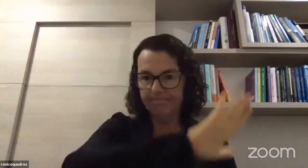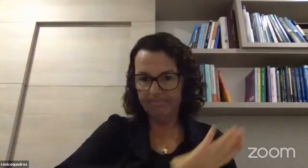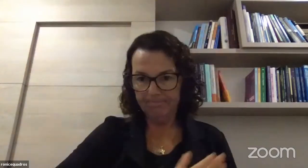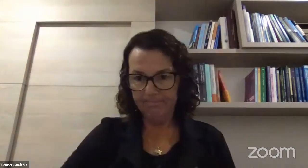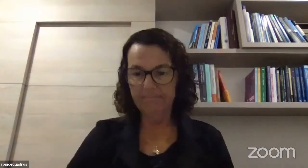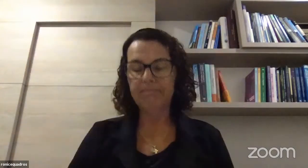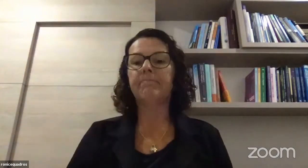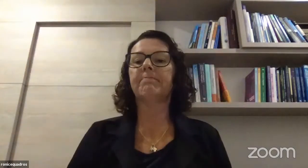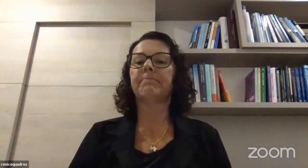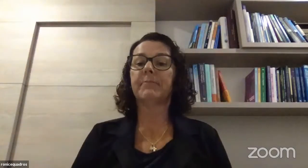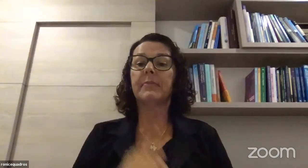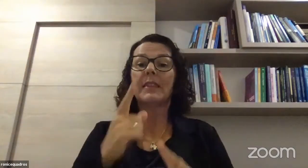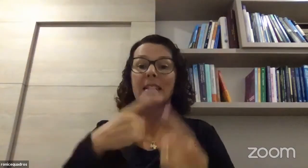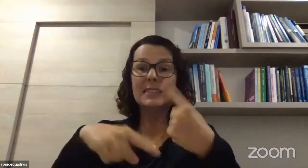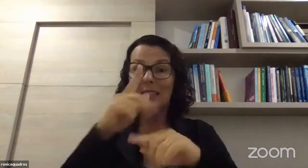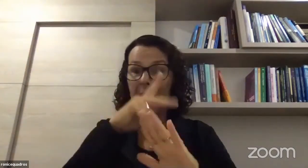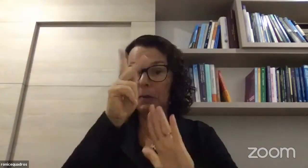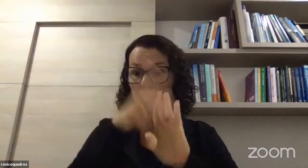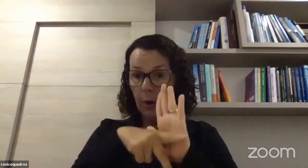policy across the nation.